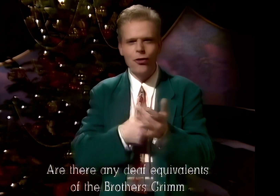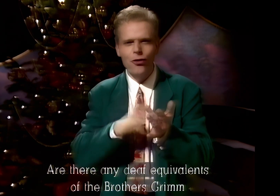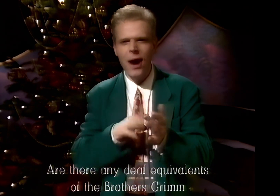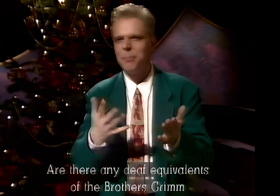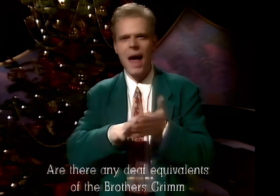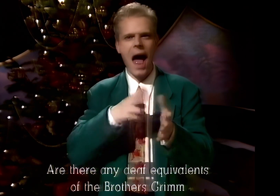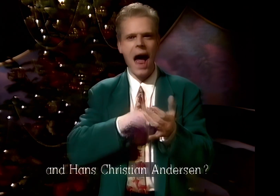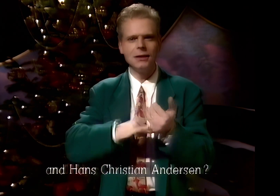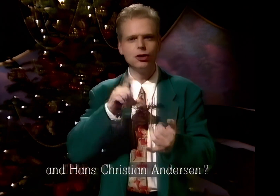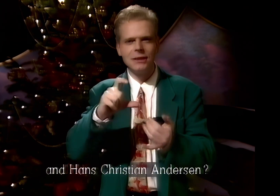Andersen?